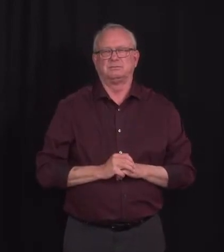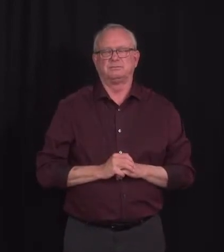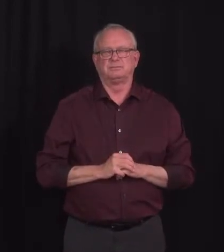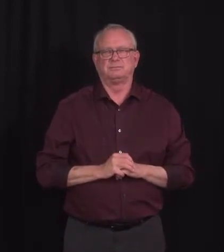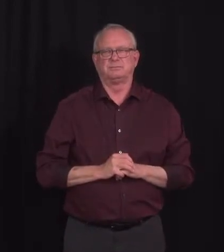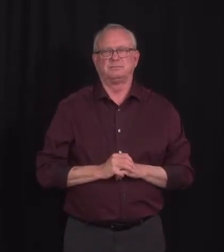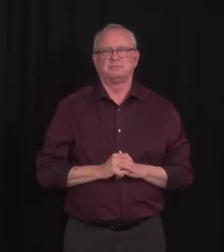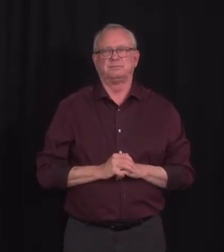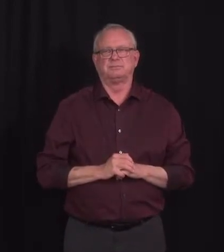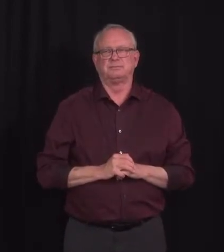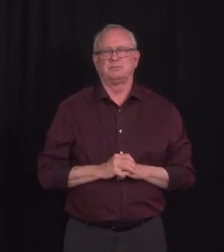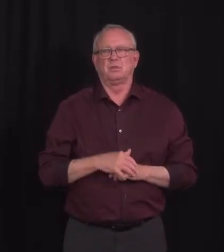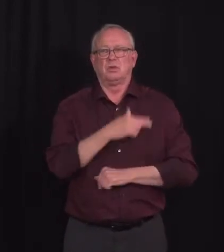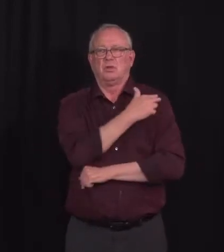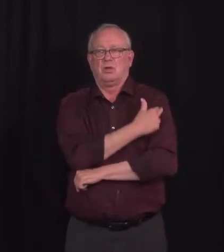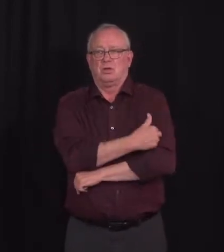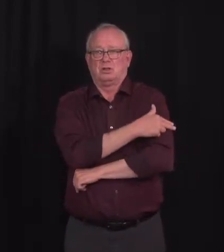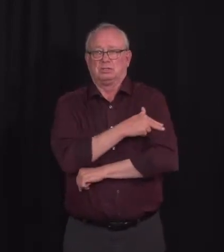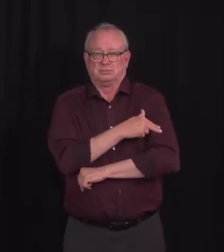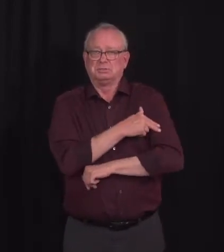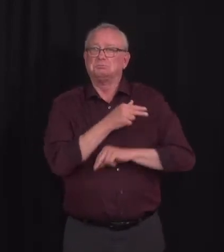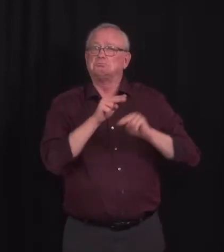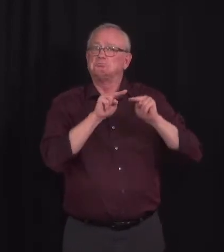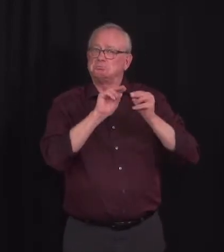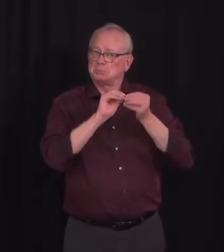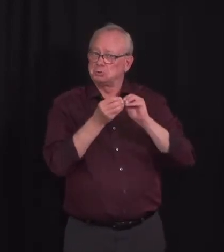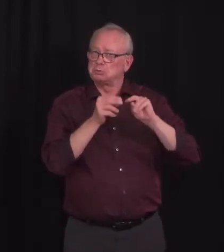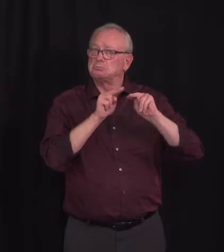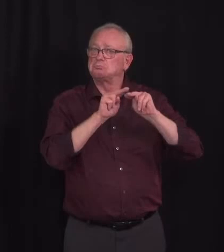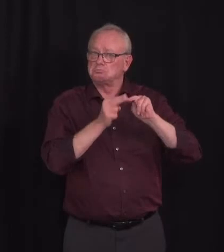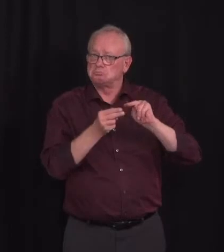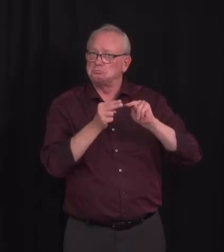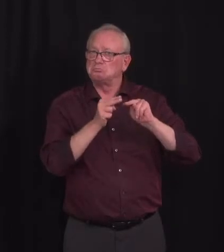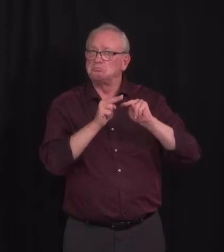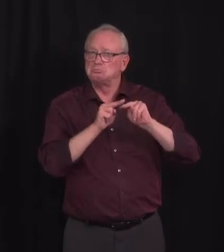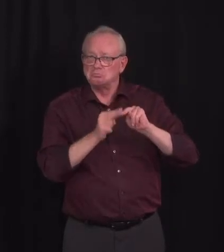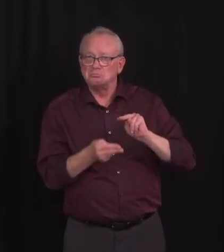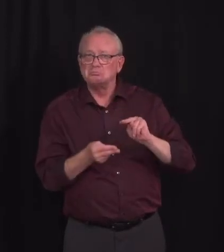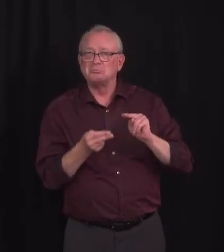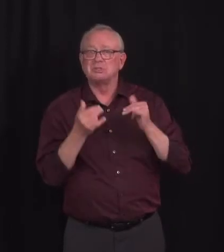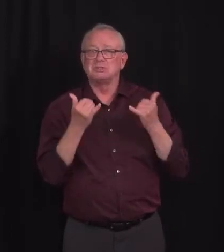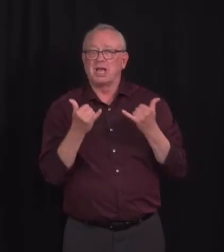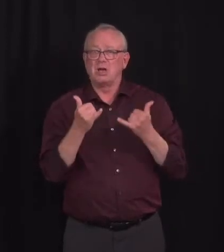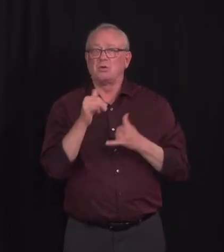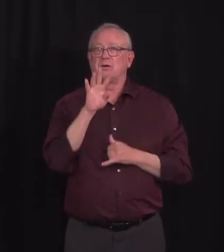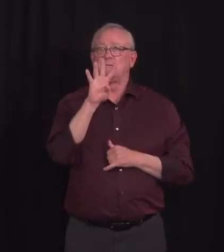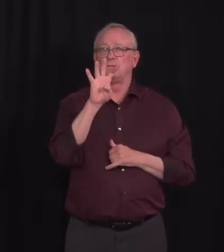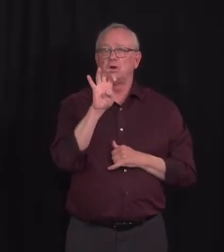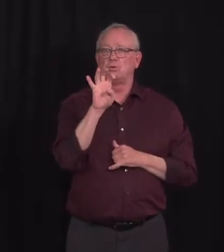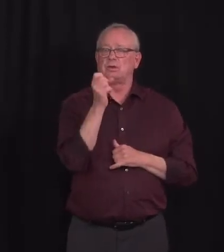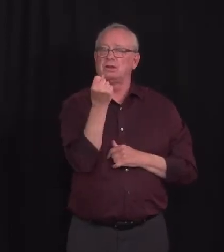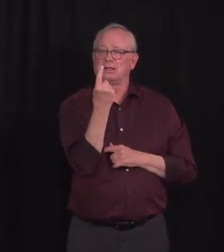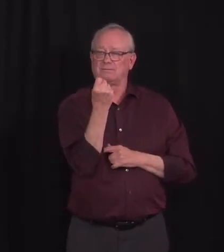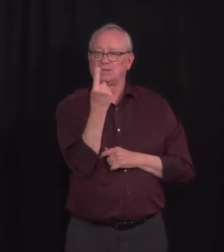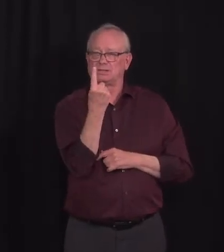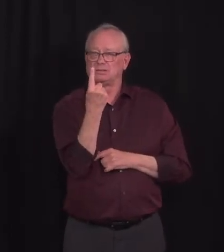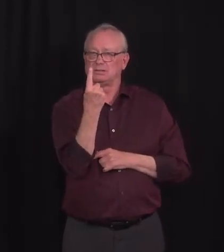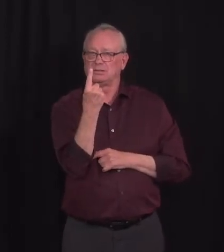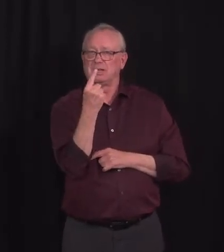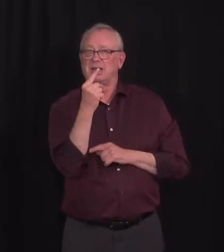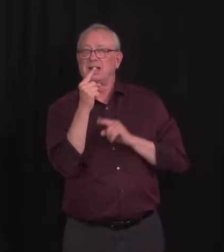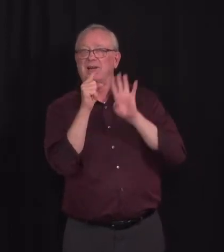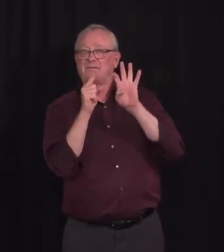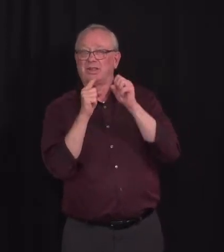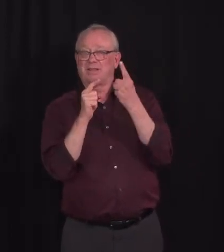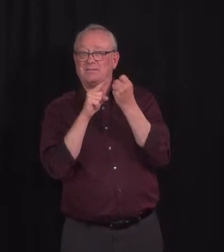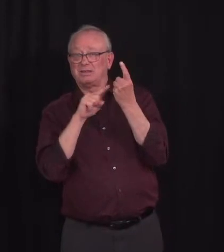Hospitalizations continue to decline, and there are now 411 people being treated for COVID-19 in hospital, including